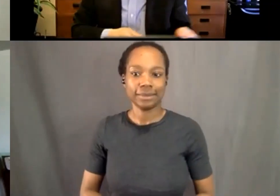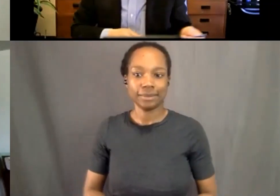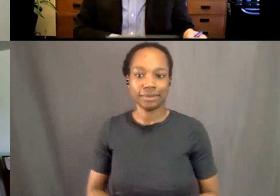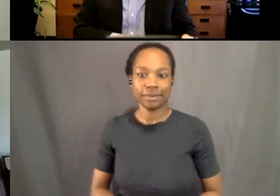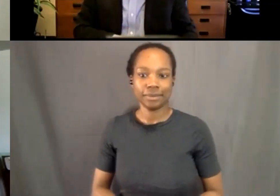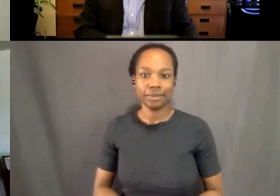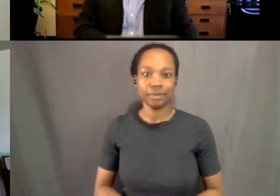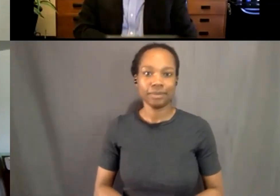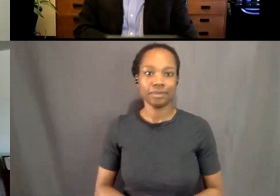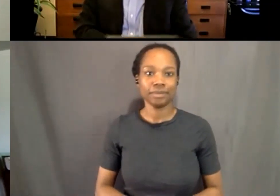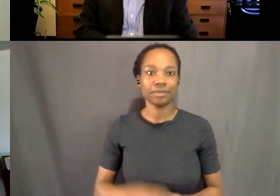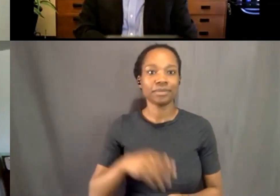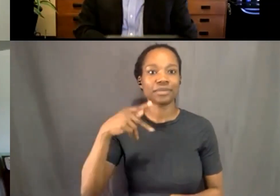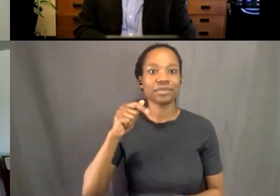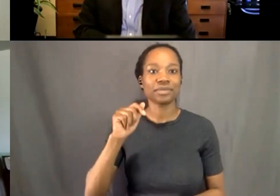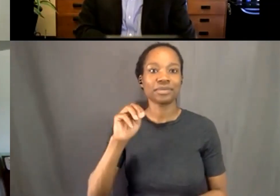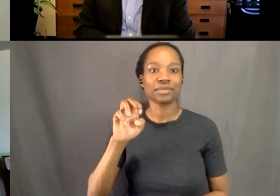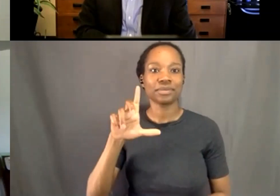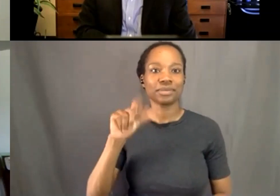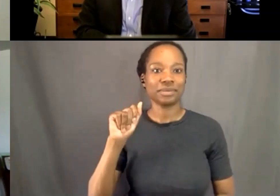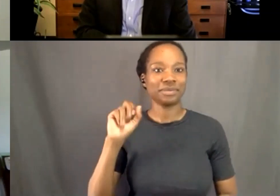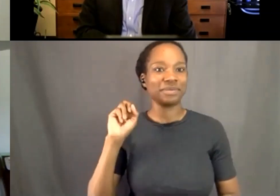All right, thank you.